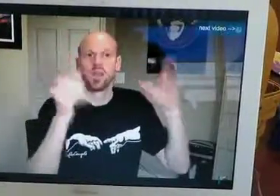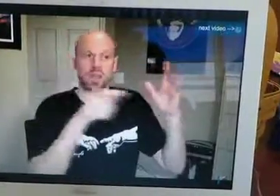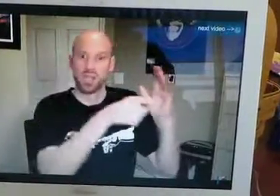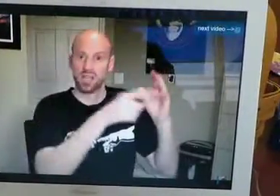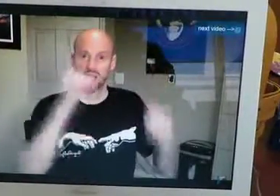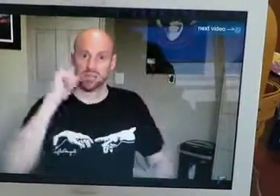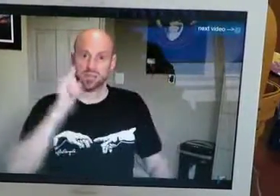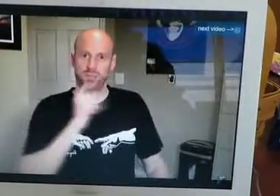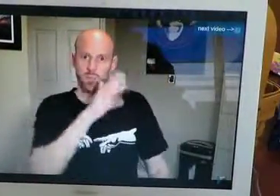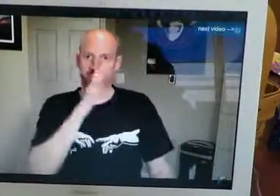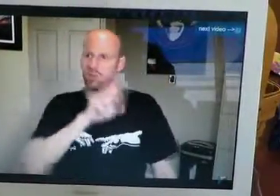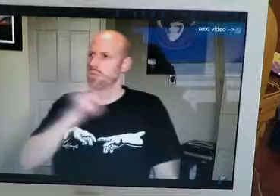And they'll be the same with the signer.